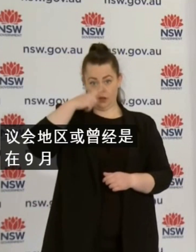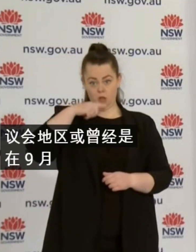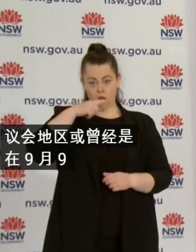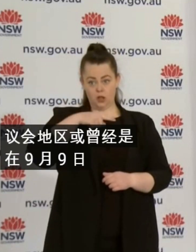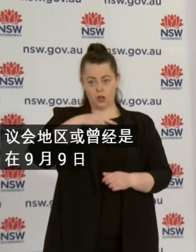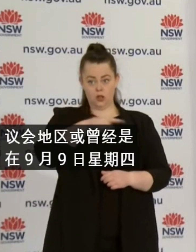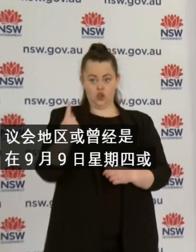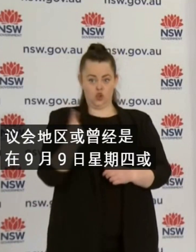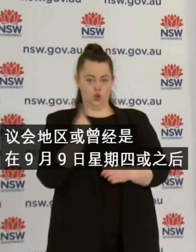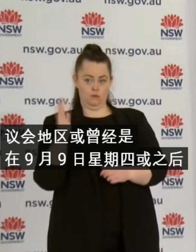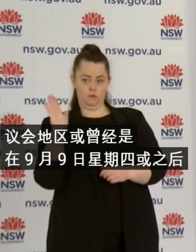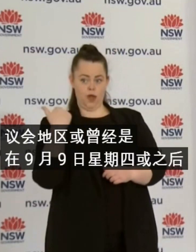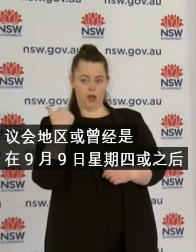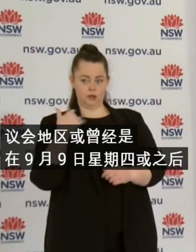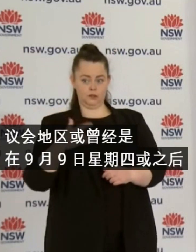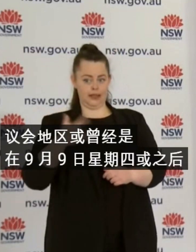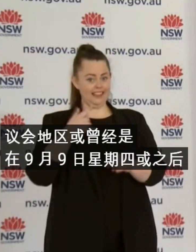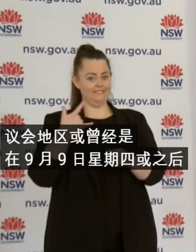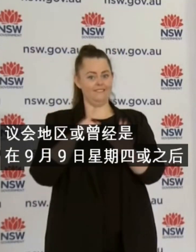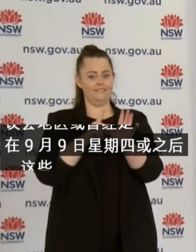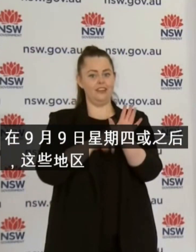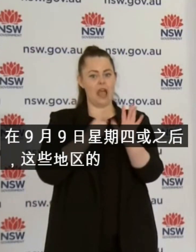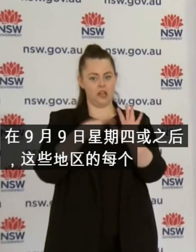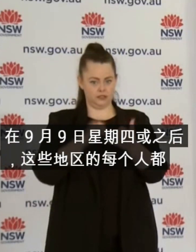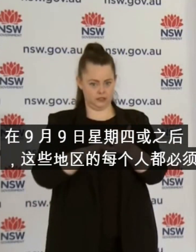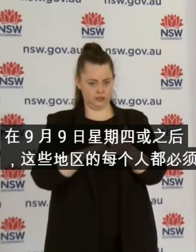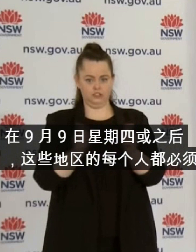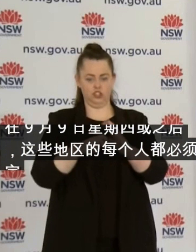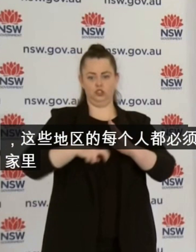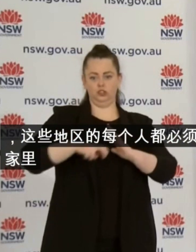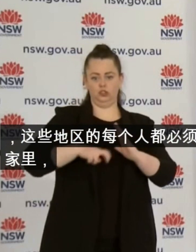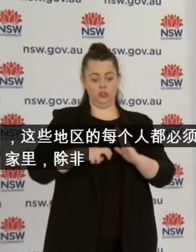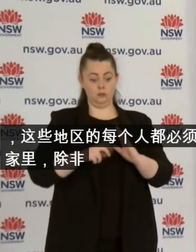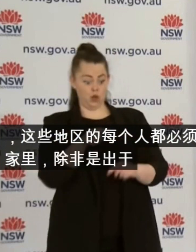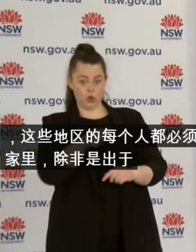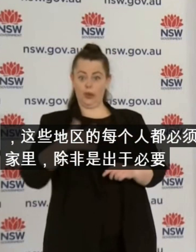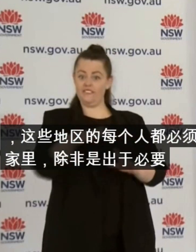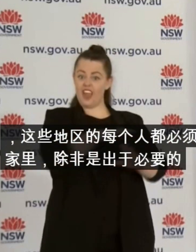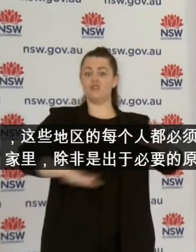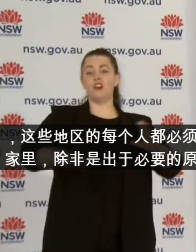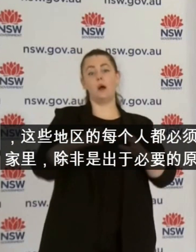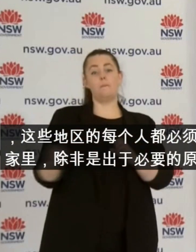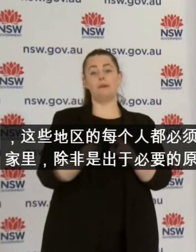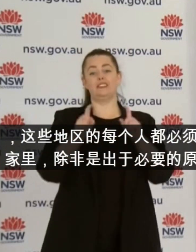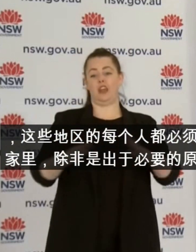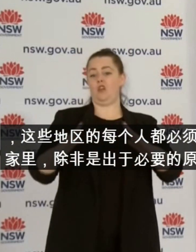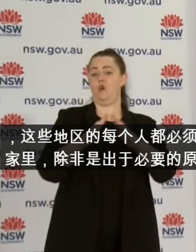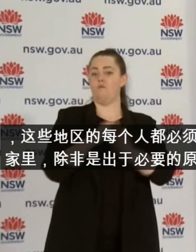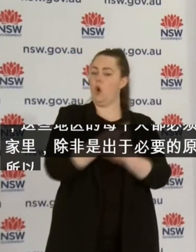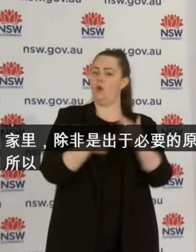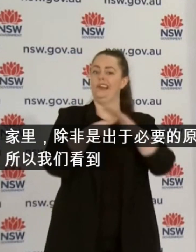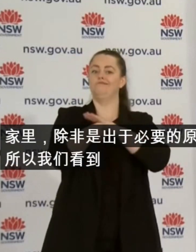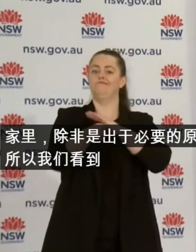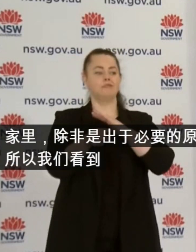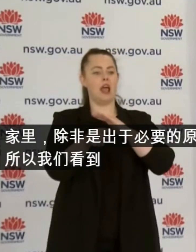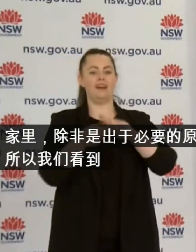after the Thursday, the 9th of September. Everyone in these areas must stay at home unless it's for an essential reason.